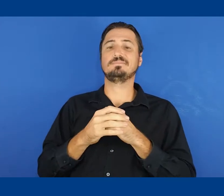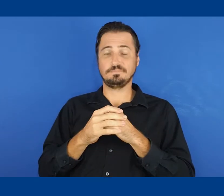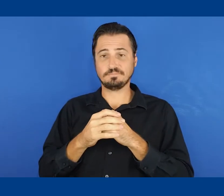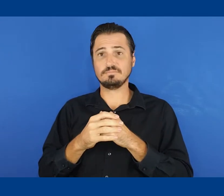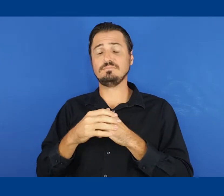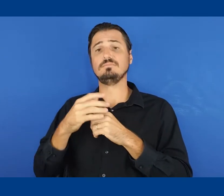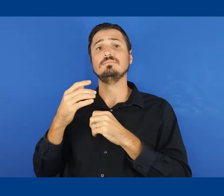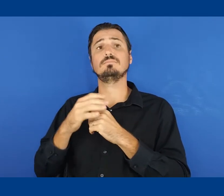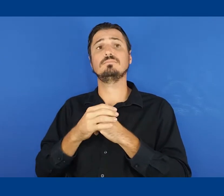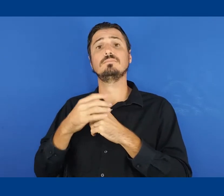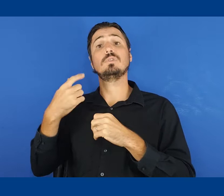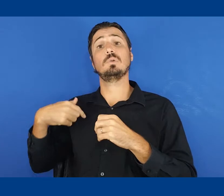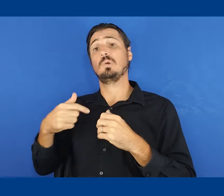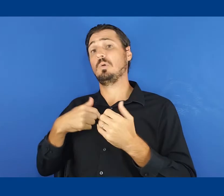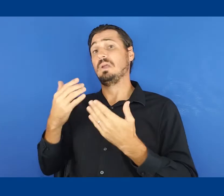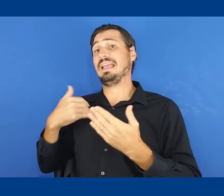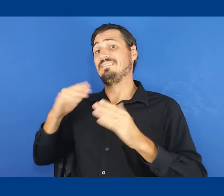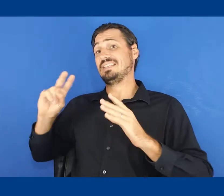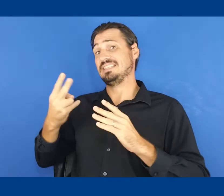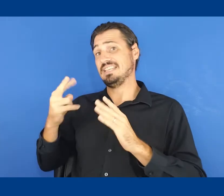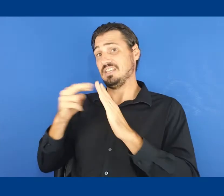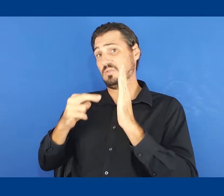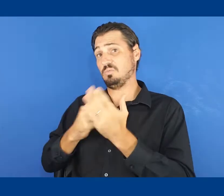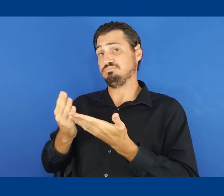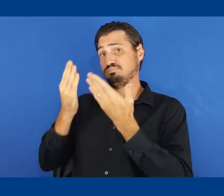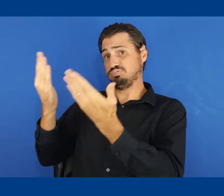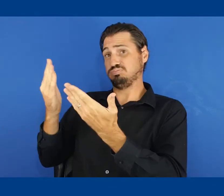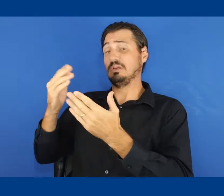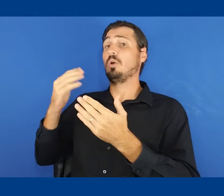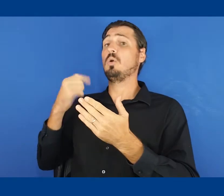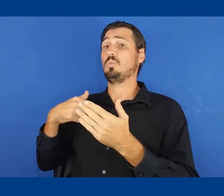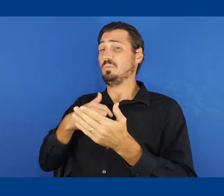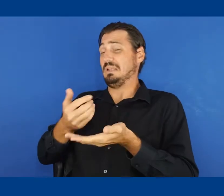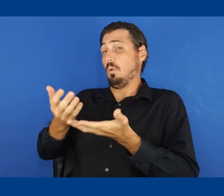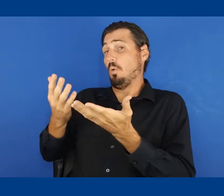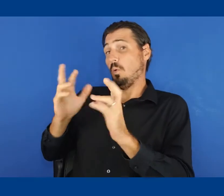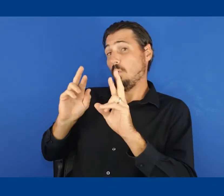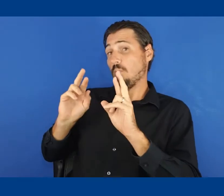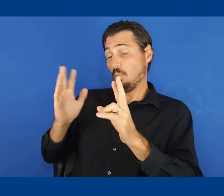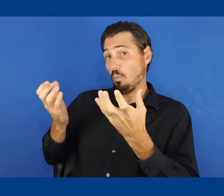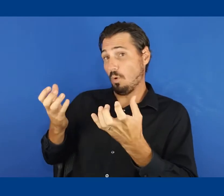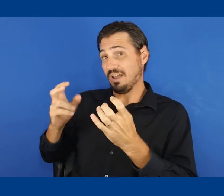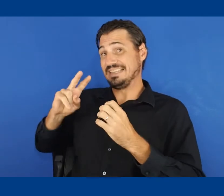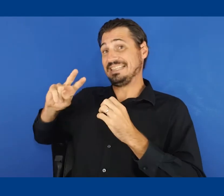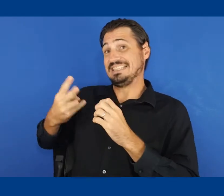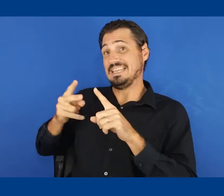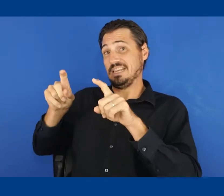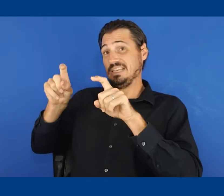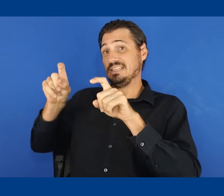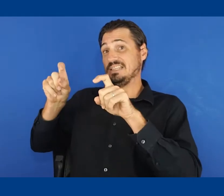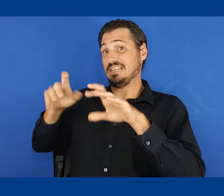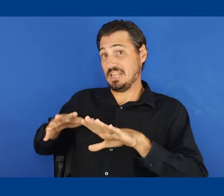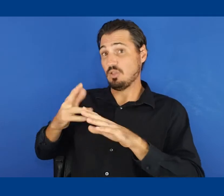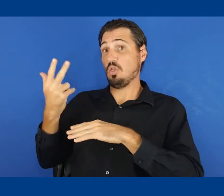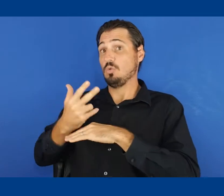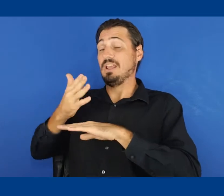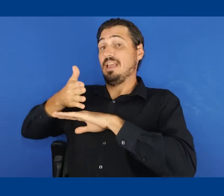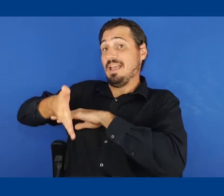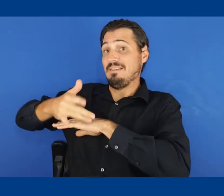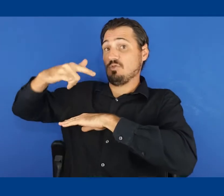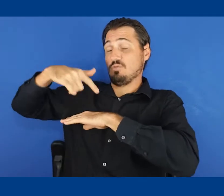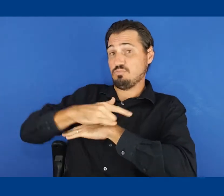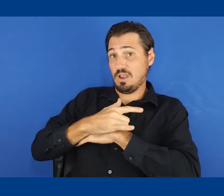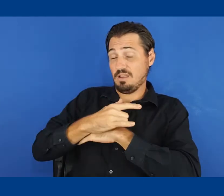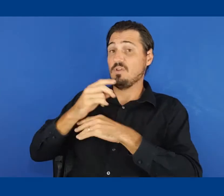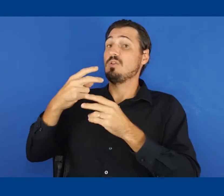travelers at least 3 days after arrival, with a mandatory quarantine until a second test can be confirmed.